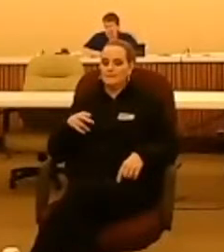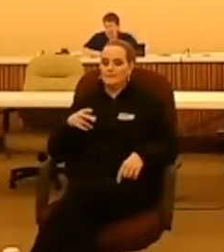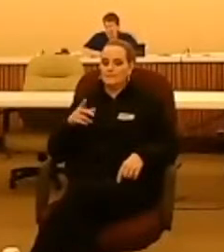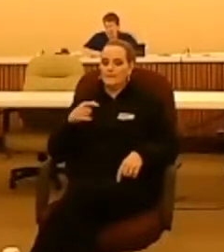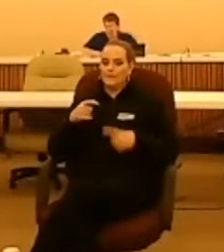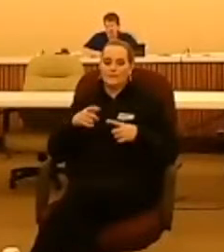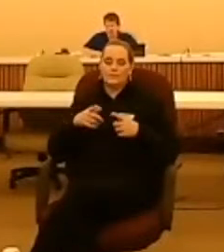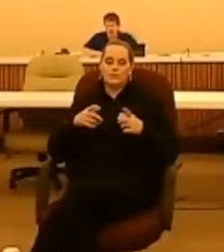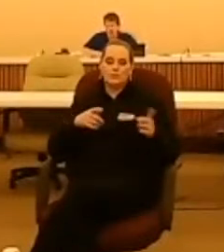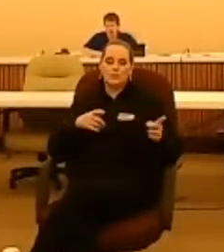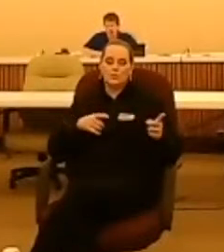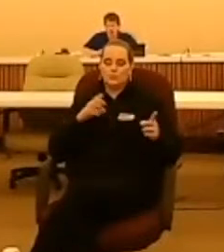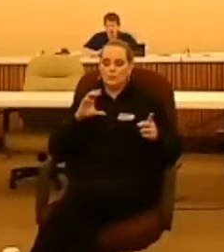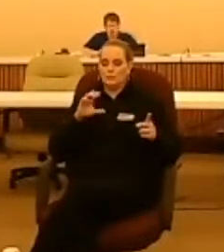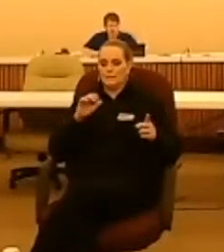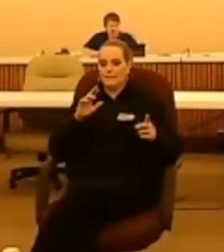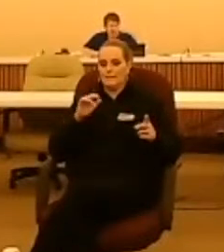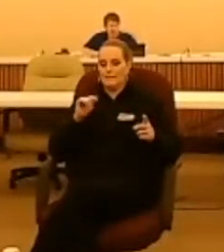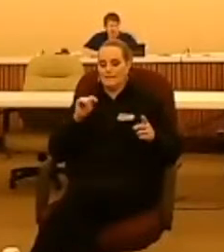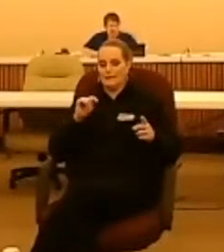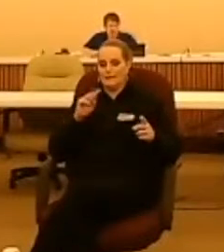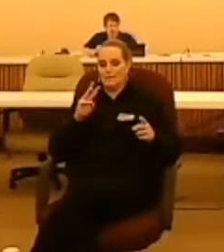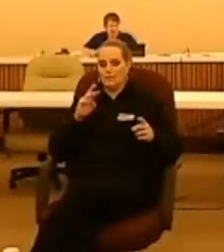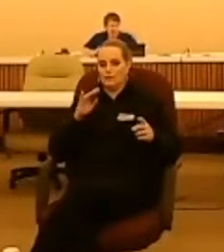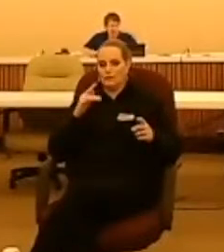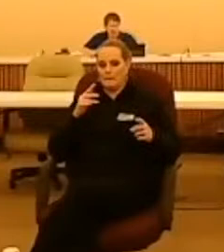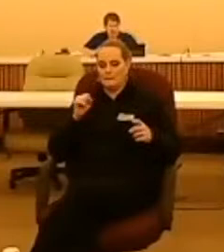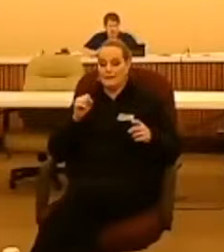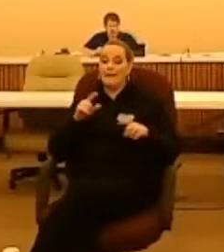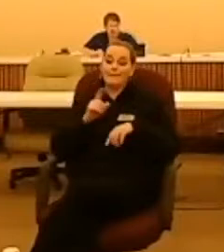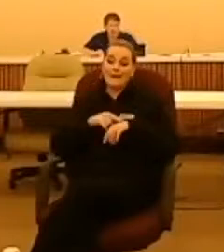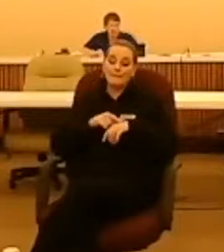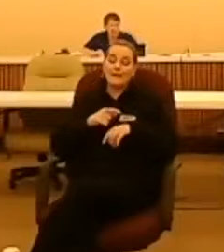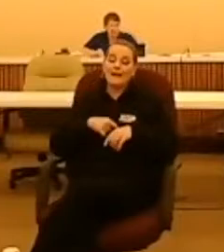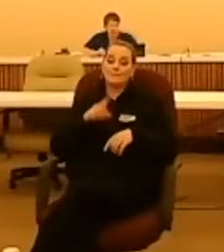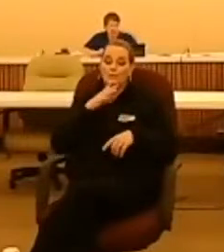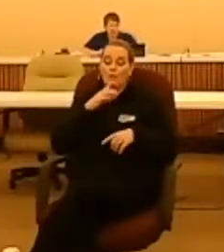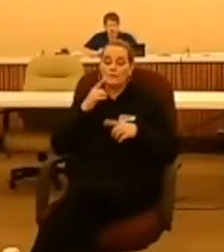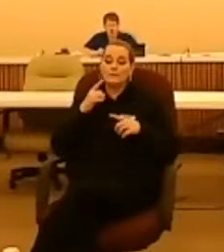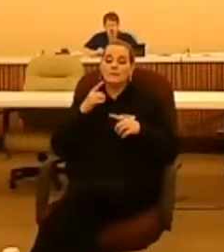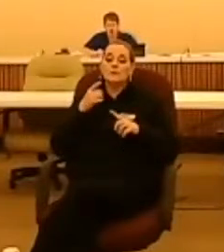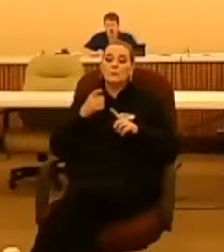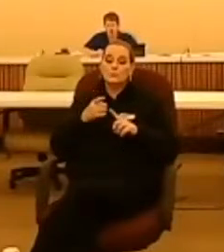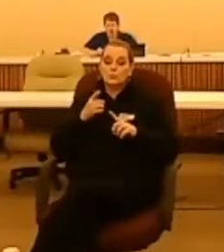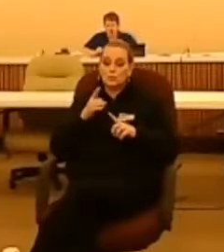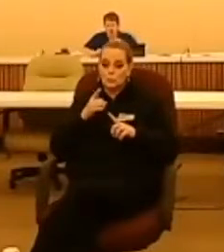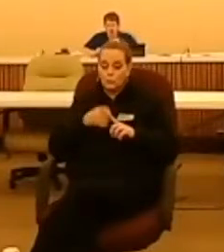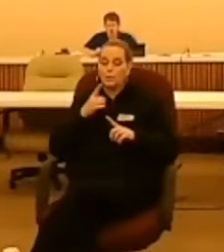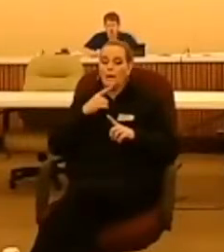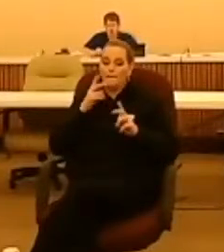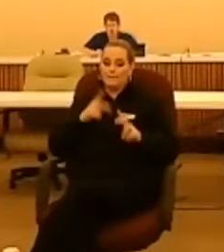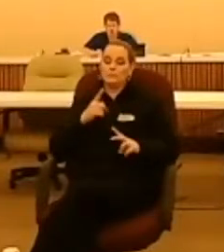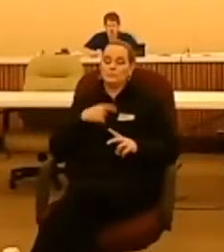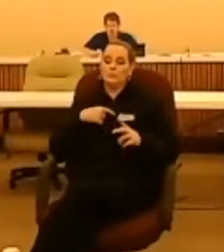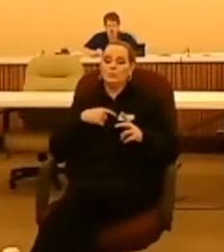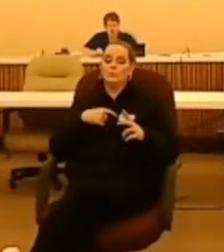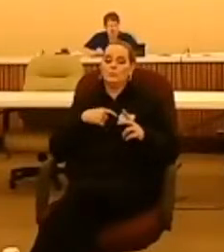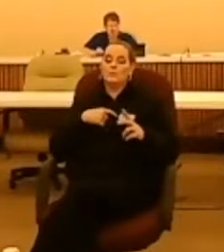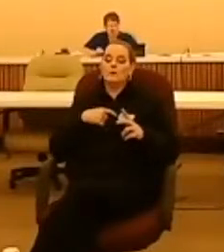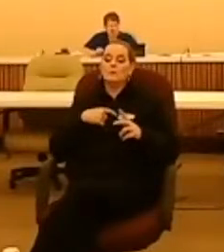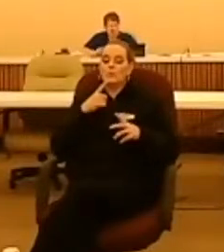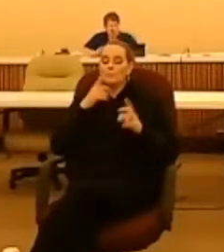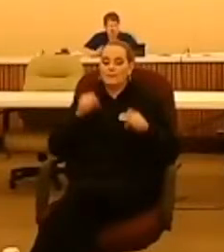Cartwright's. At the time, prior to them coming in, I had been talking to somebody who had a potential interest in developing the